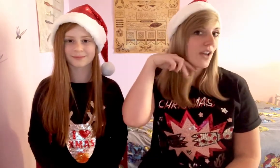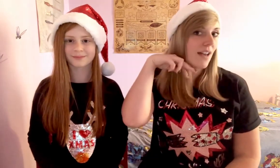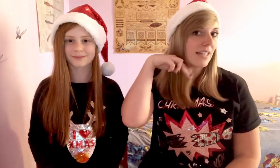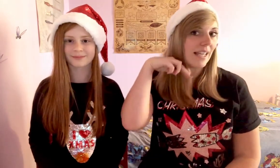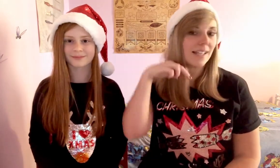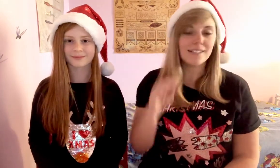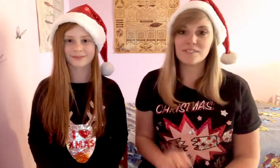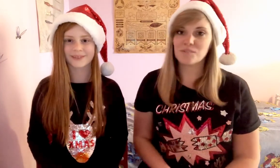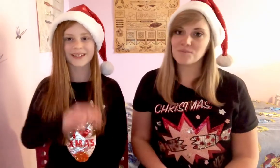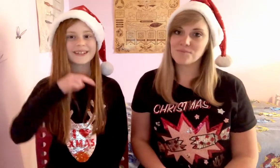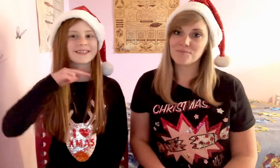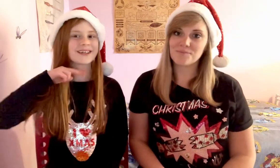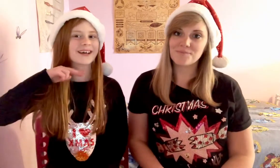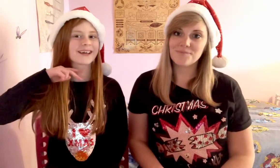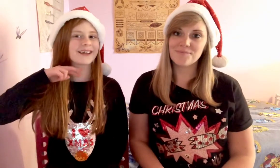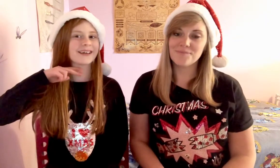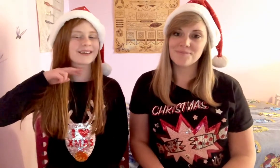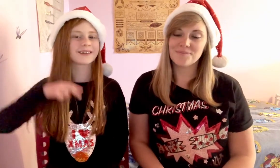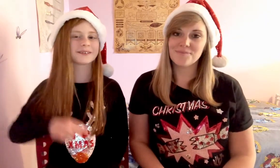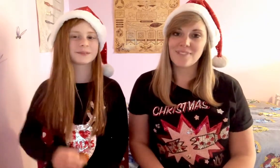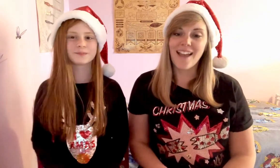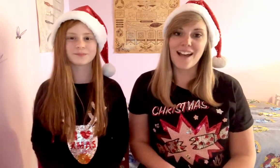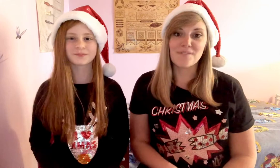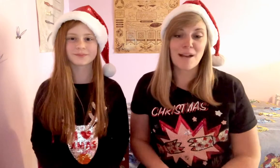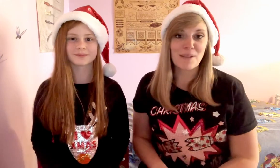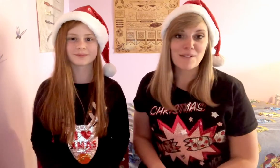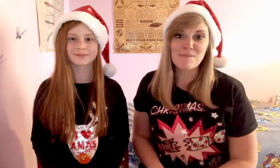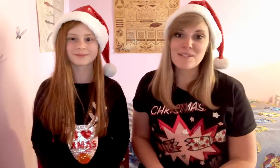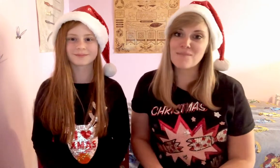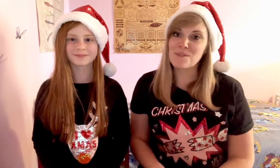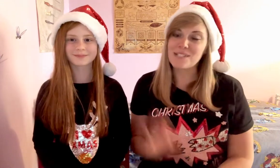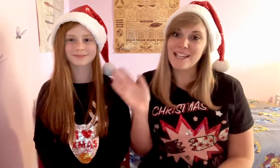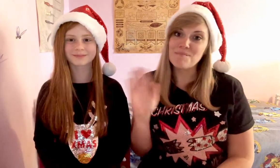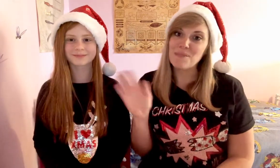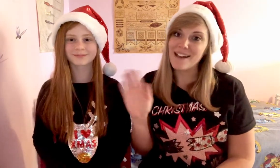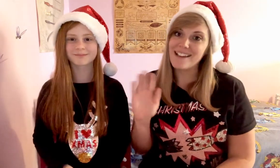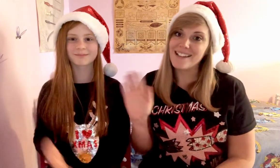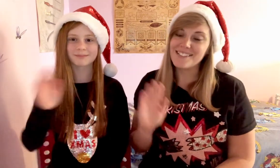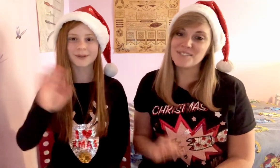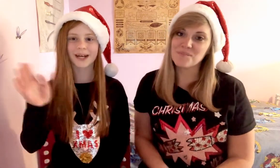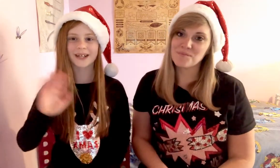Turkey. Turkey. Have a happy Christmas, everybody. Bye. Bye.